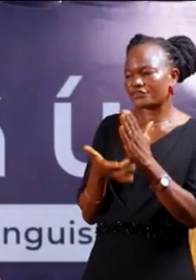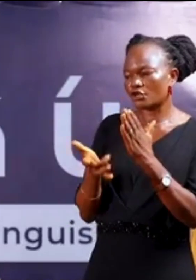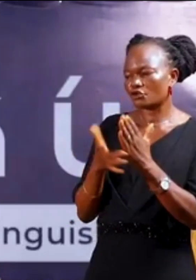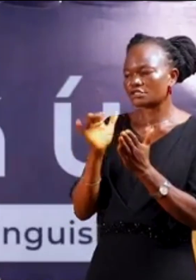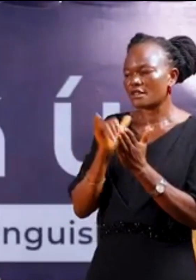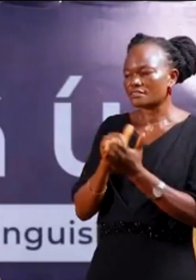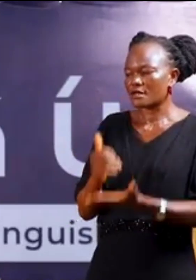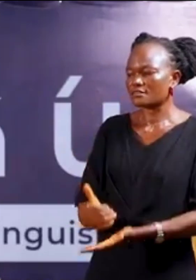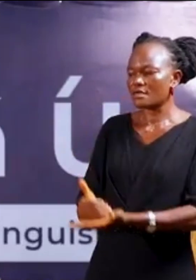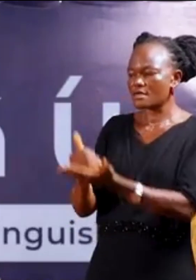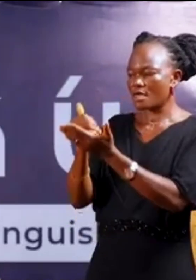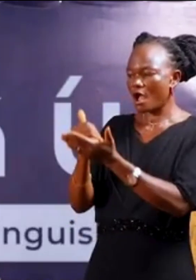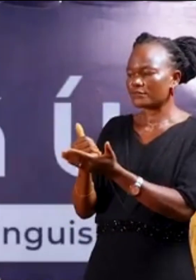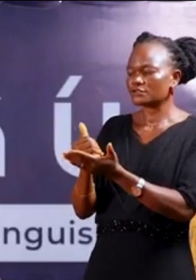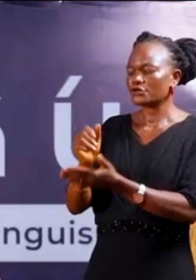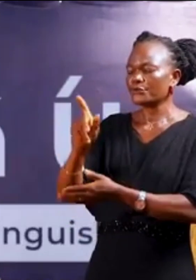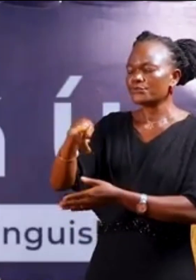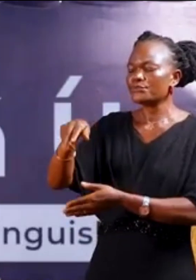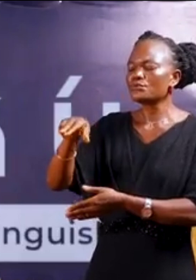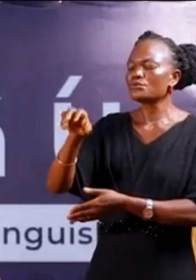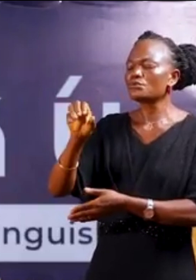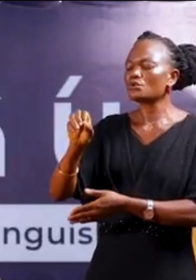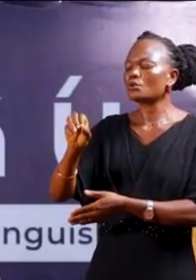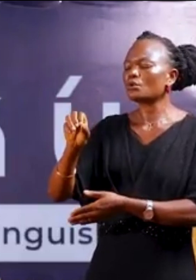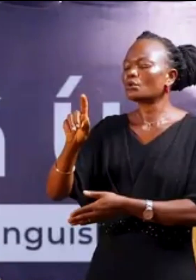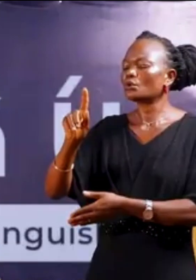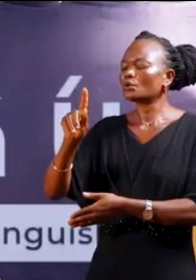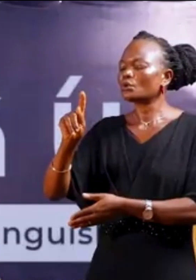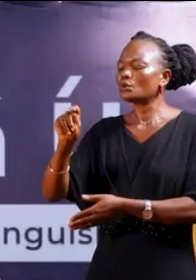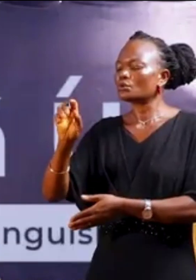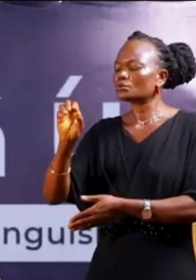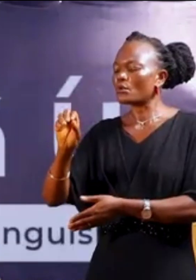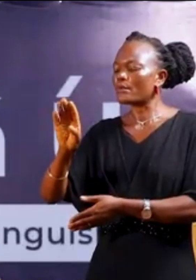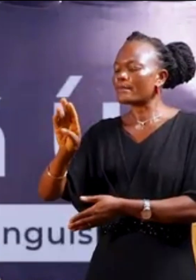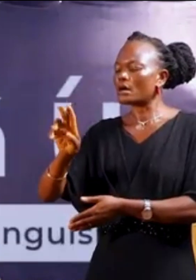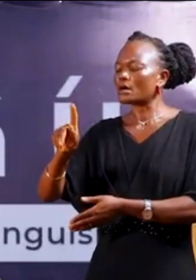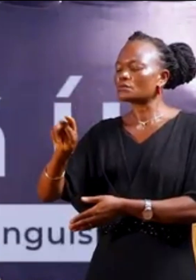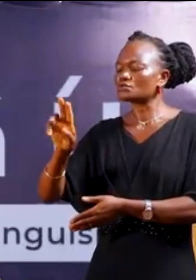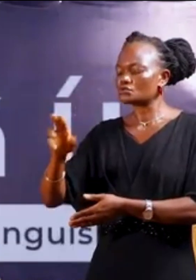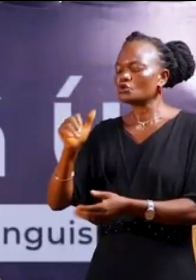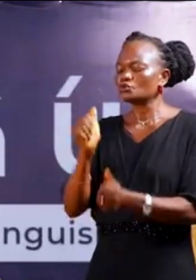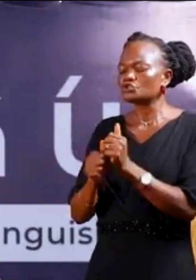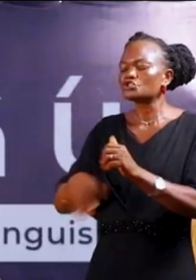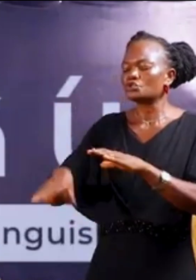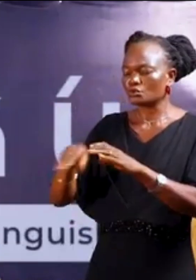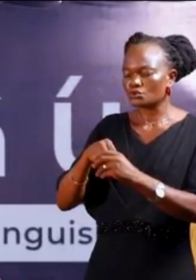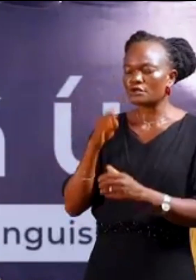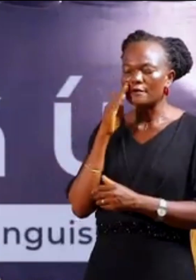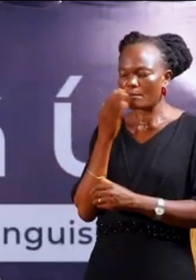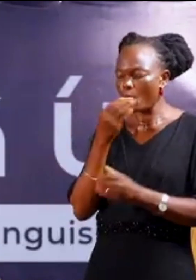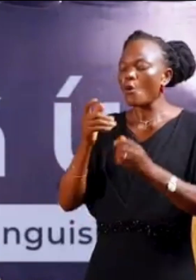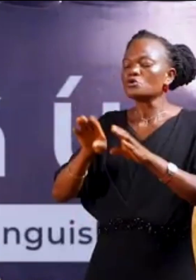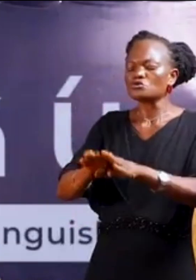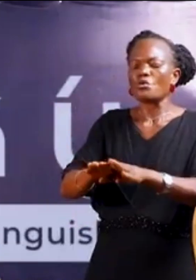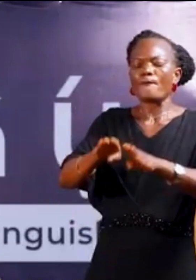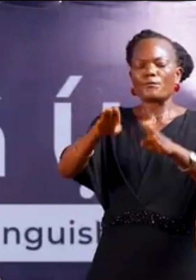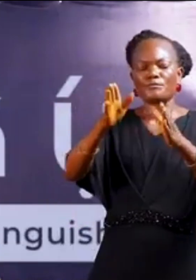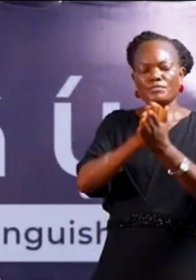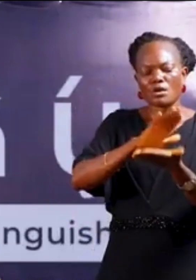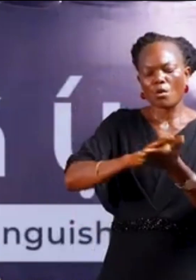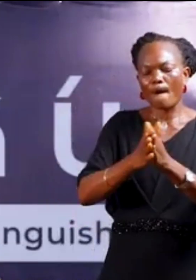that enabled the Proto-Bantu speakers, which includes the Igbo, to expand and